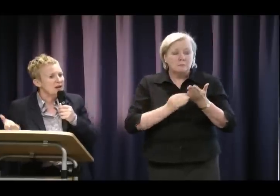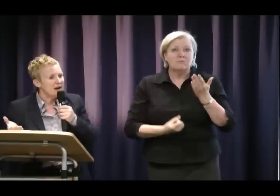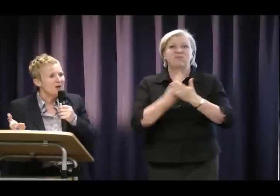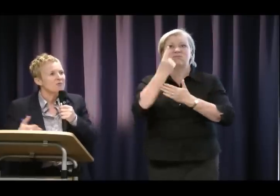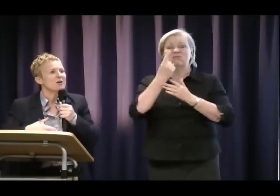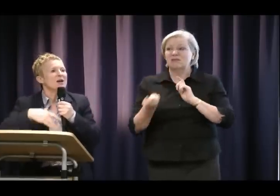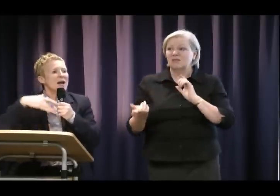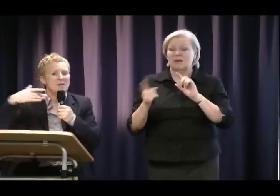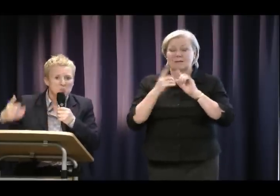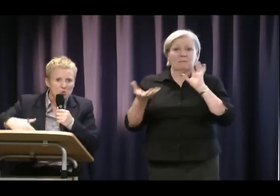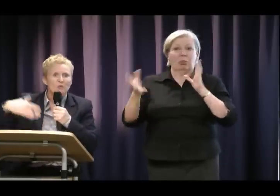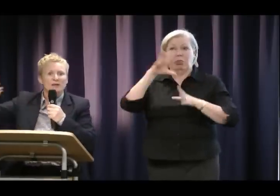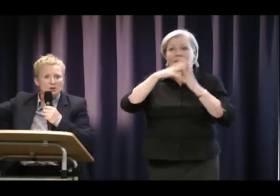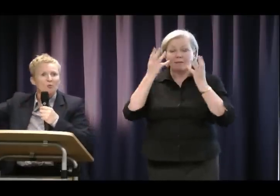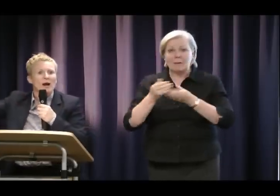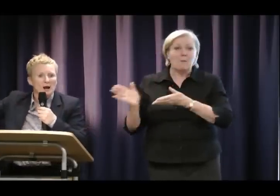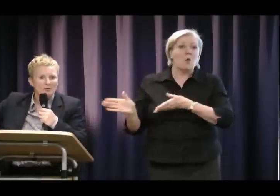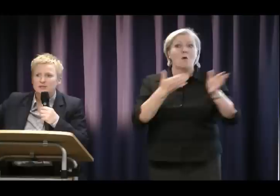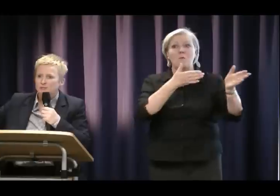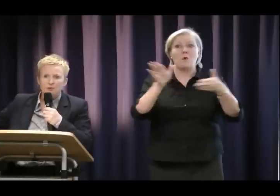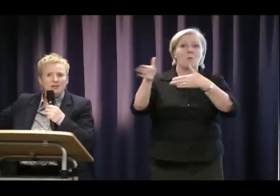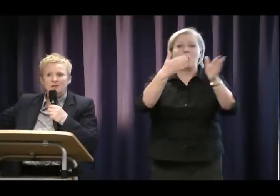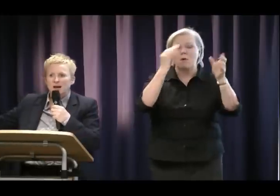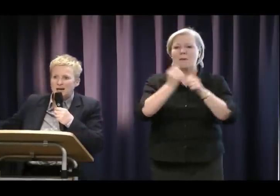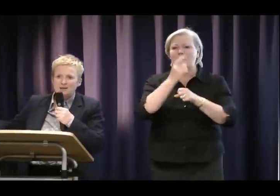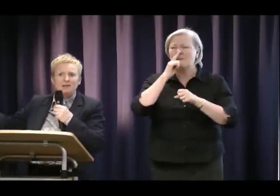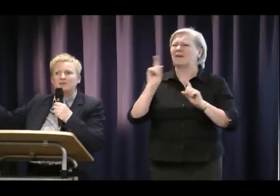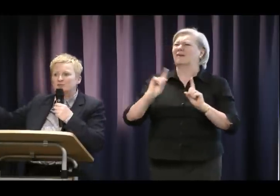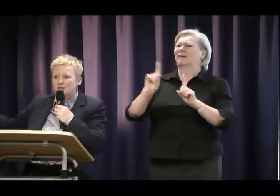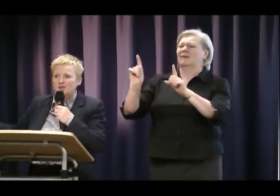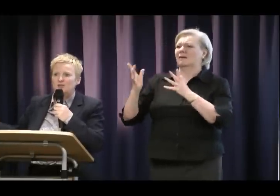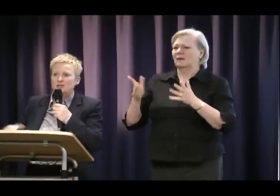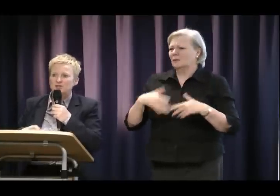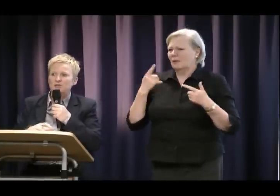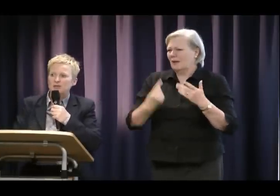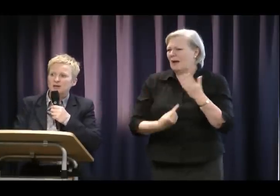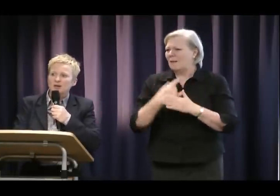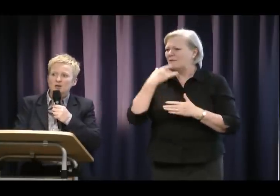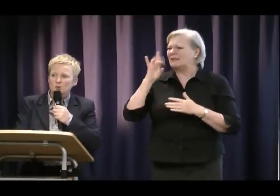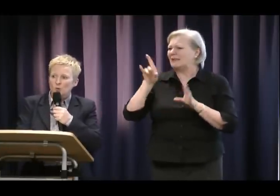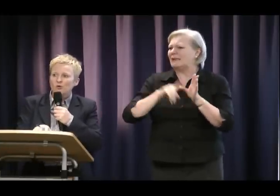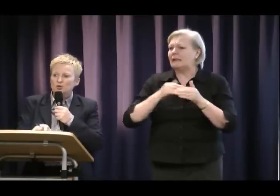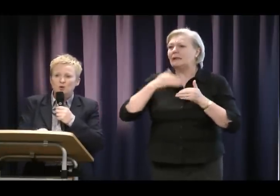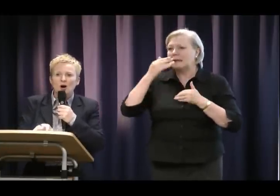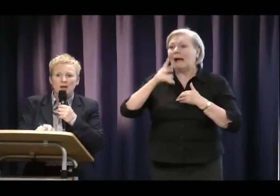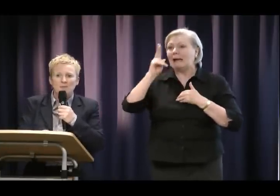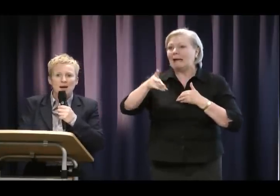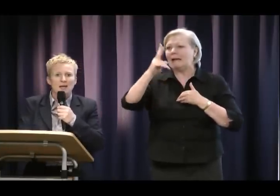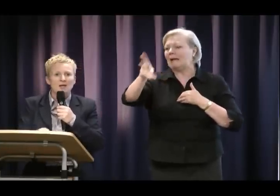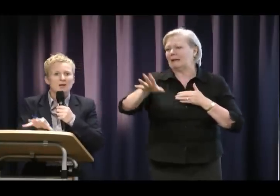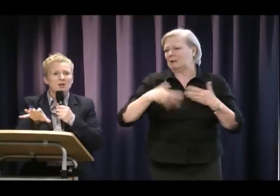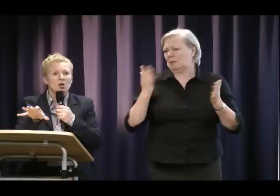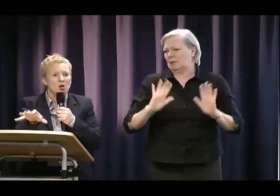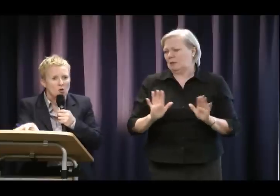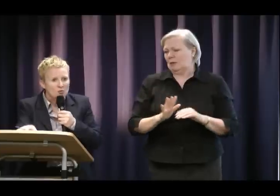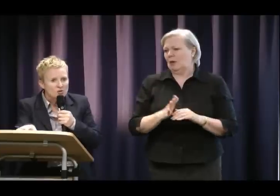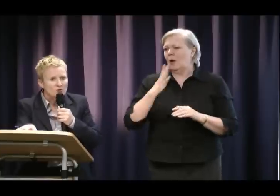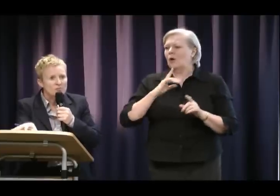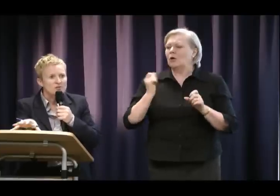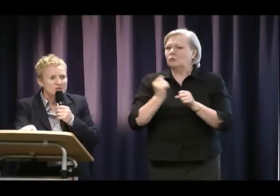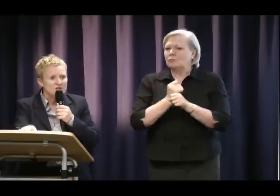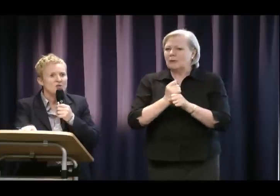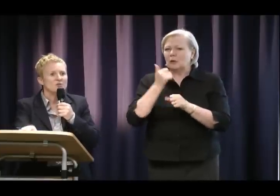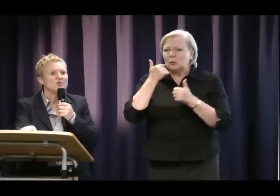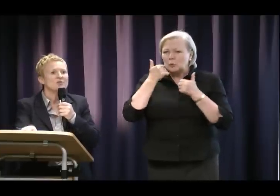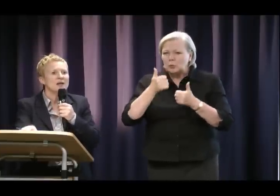the staff and moving around every 8 years, 10 years. I think you want to try and make